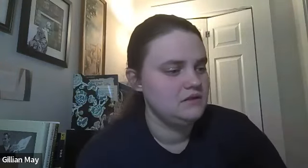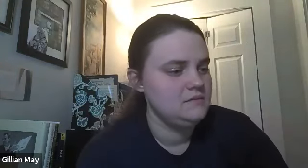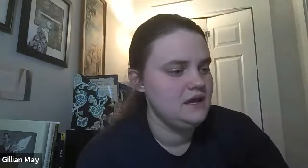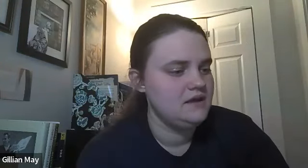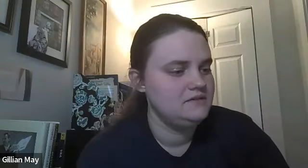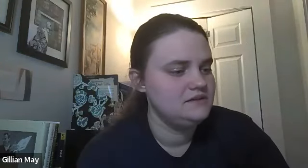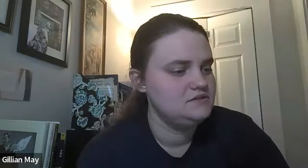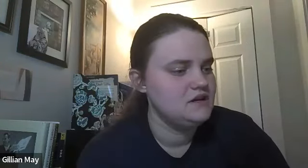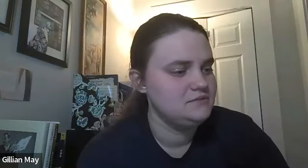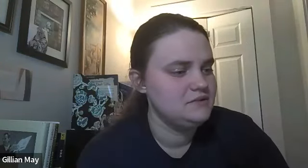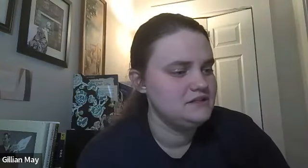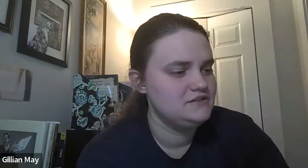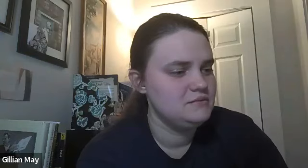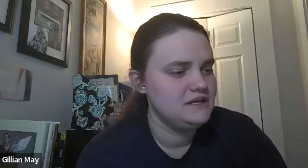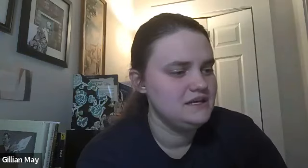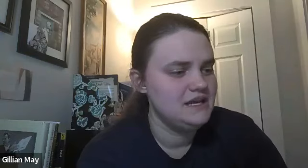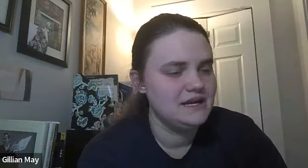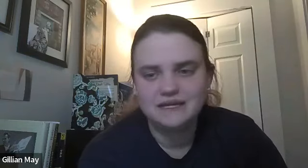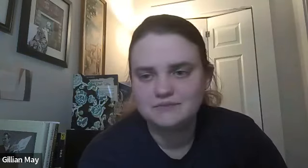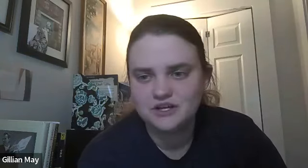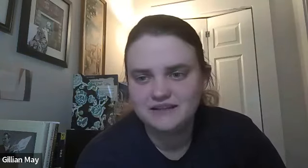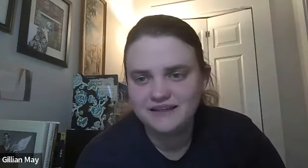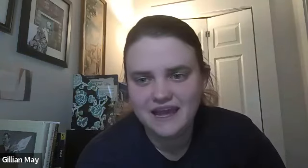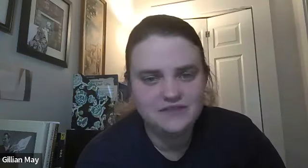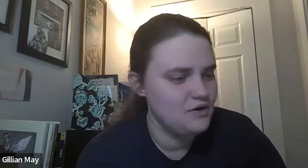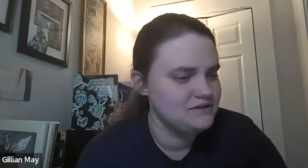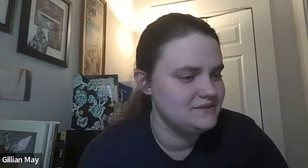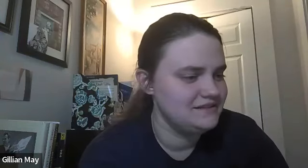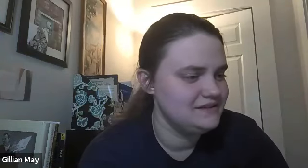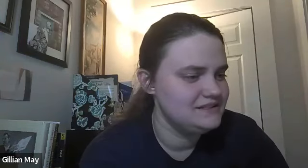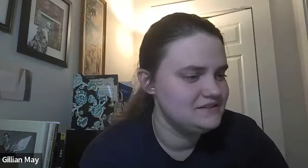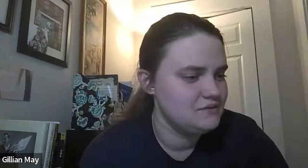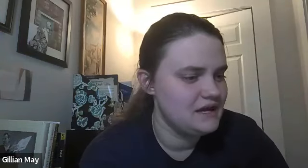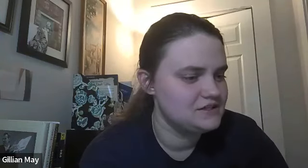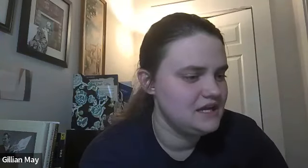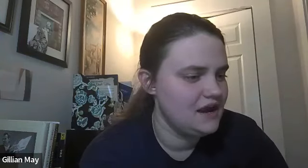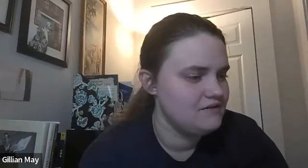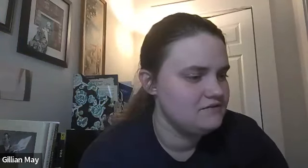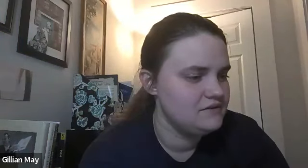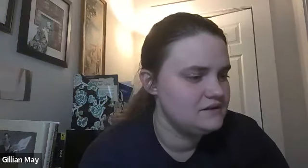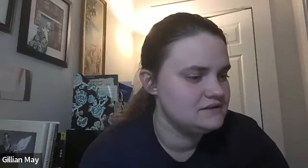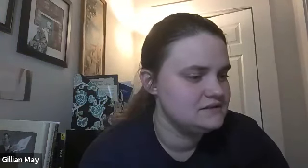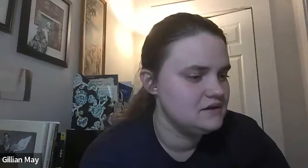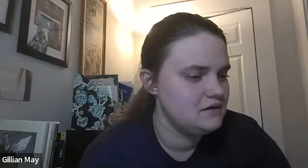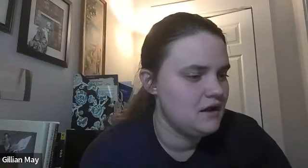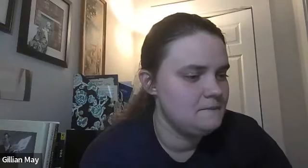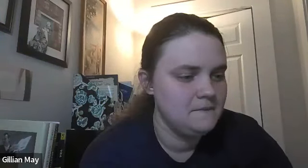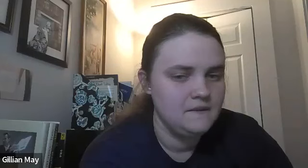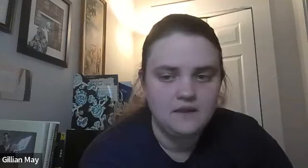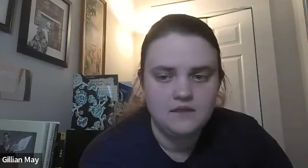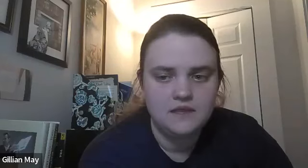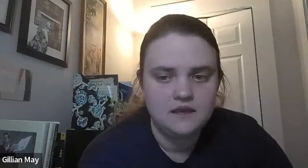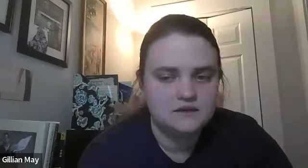let me add these. You guys are bringing so many and I'm trying to like add them all to my list so I actually have this. Okay, the next